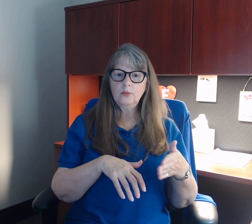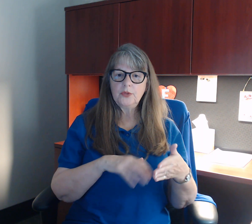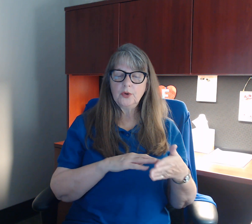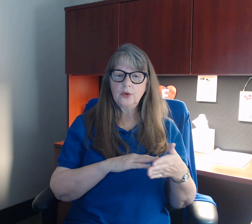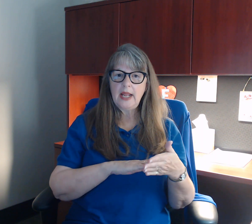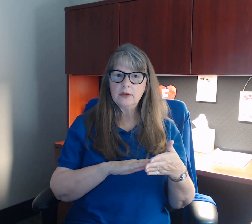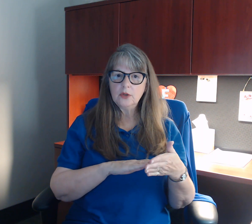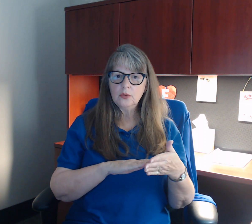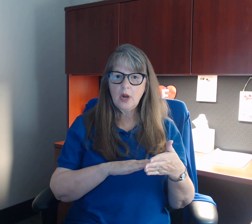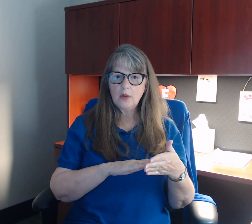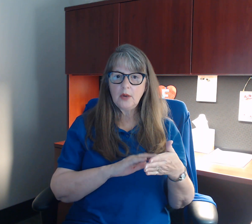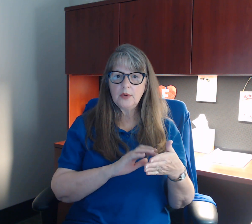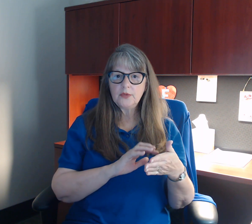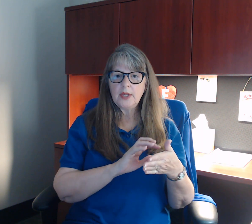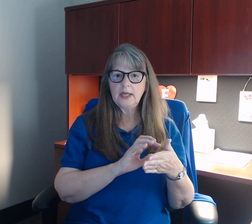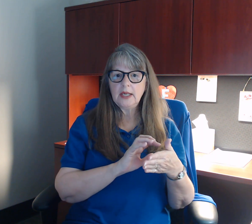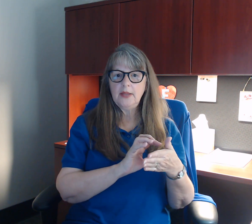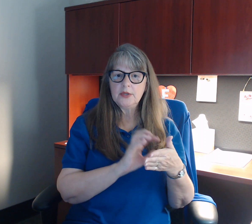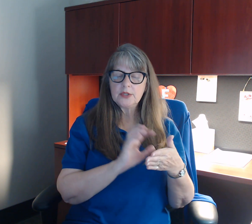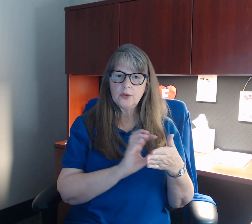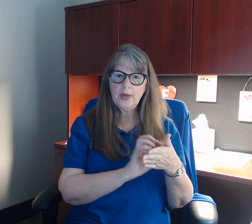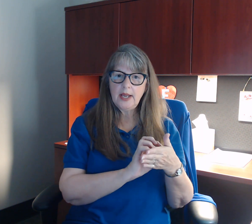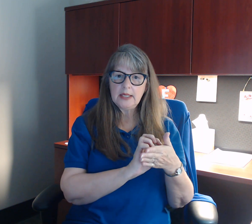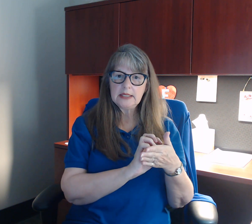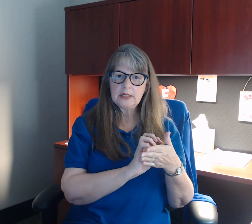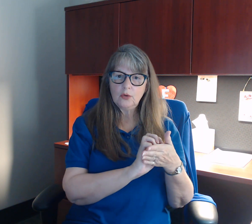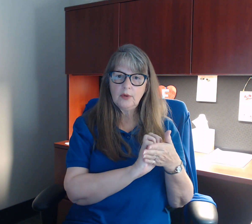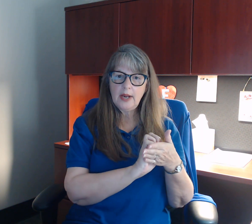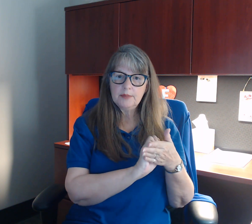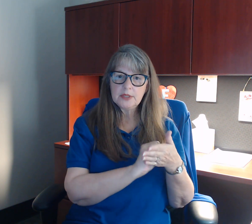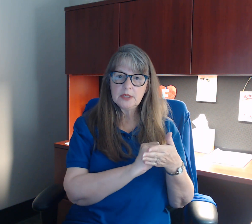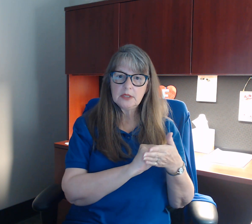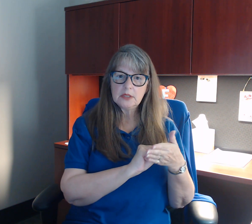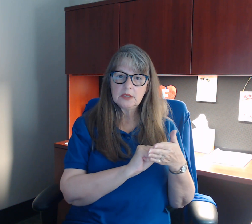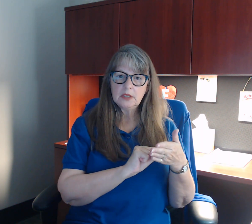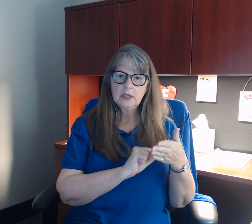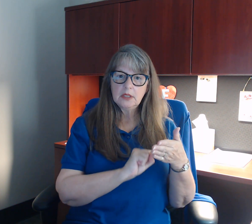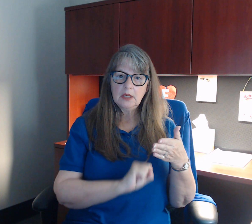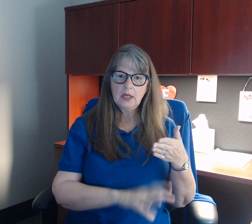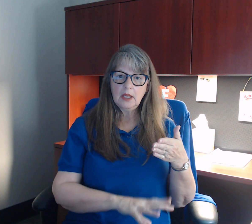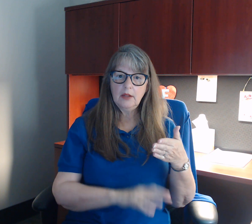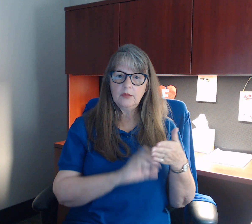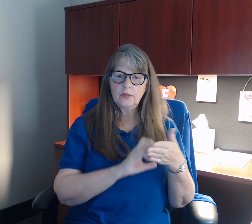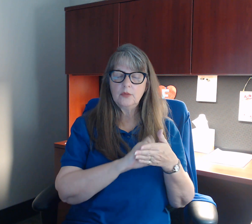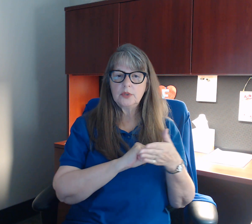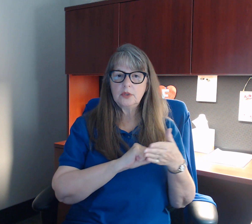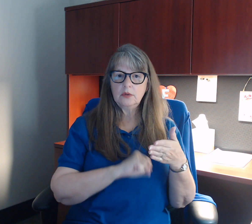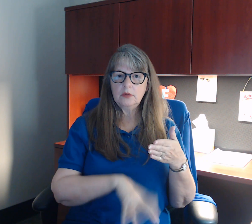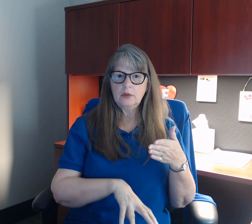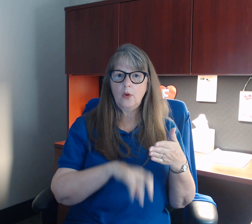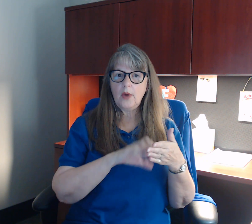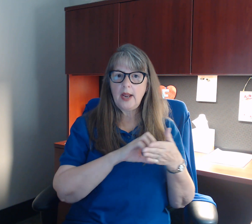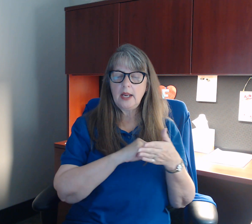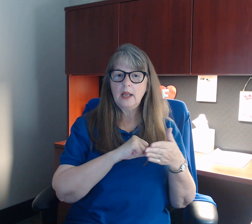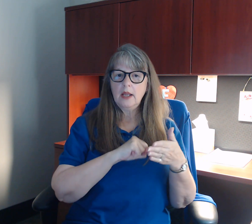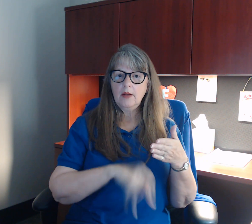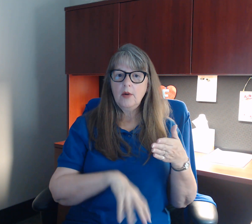your hand that you do not write with, you take it, and this other hand grabs it and throws it away.